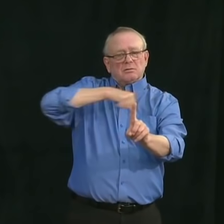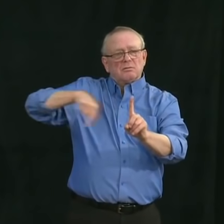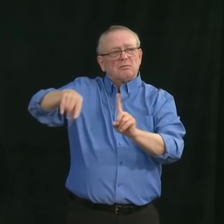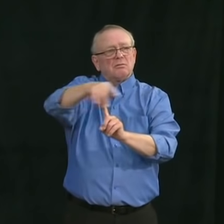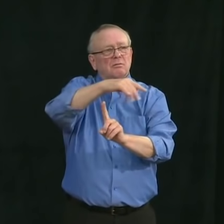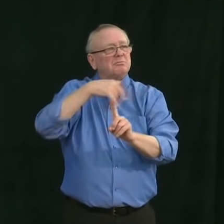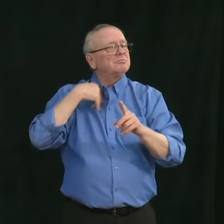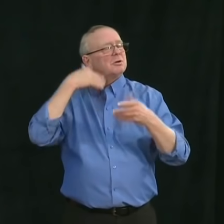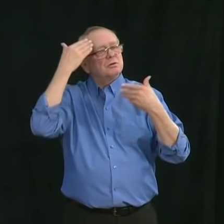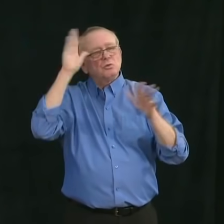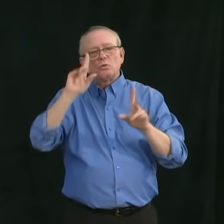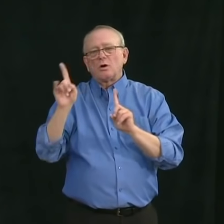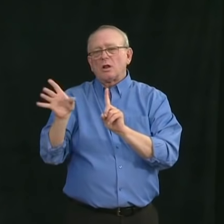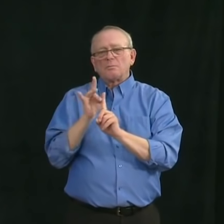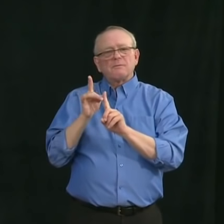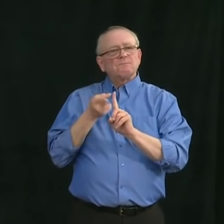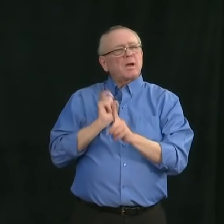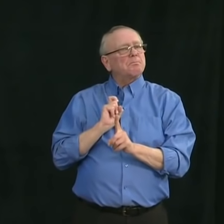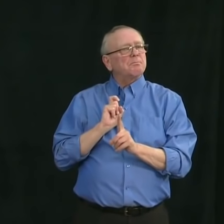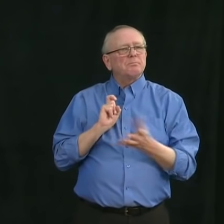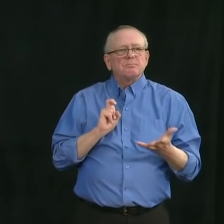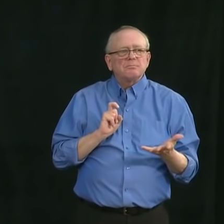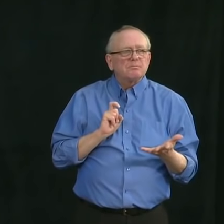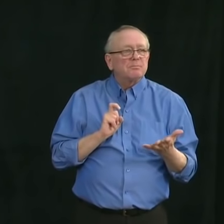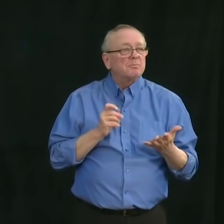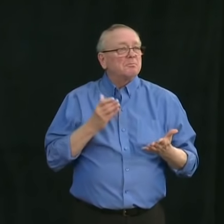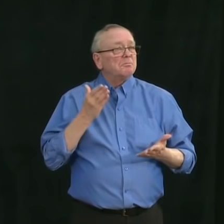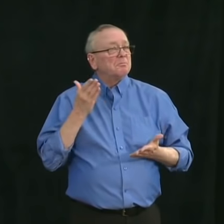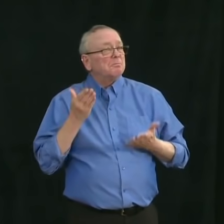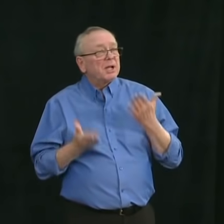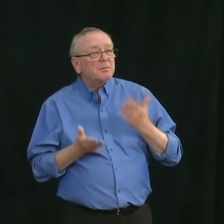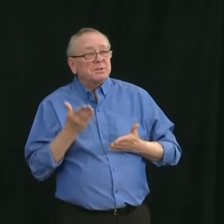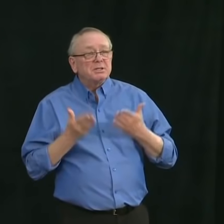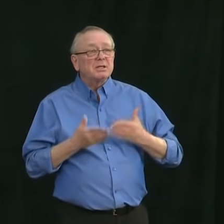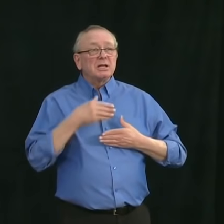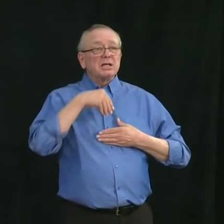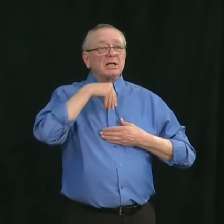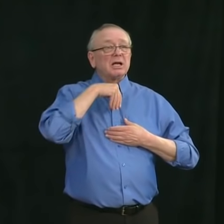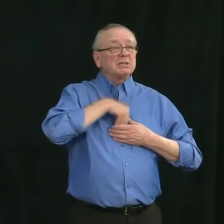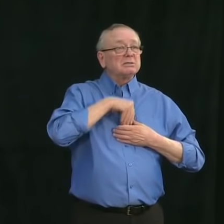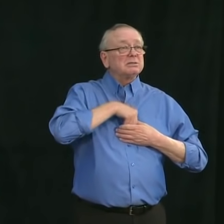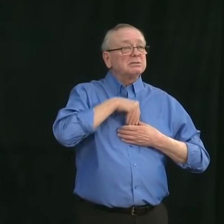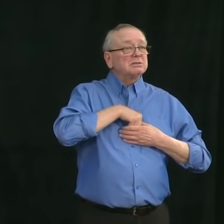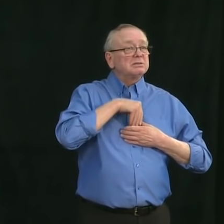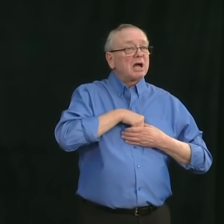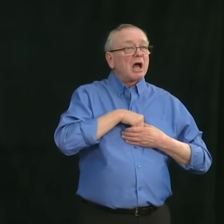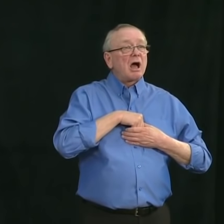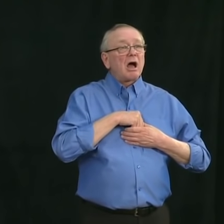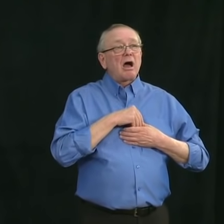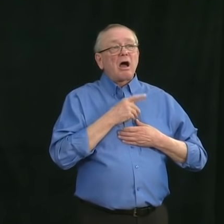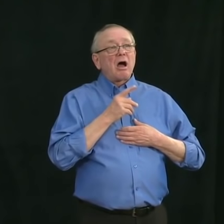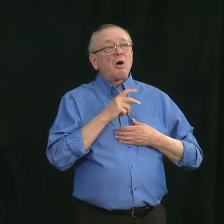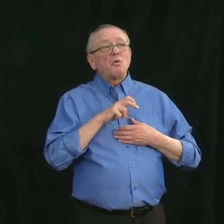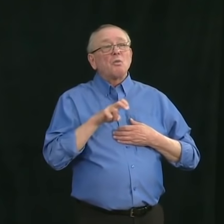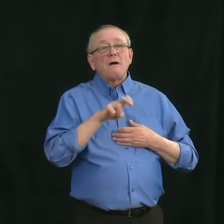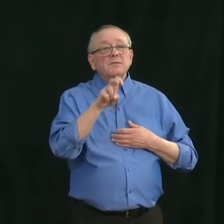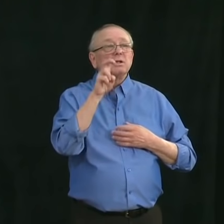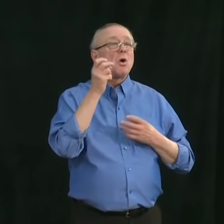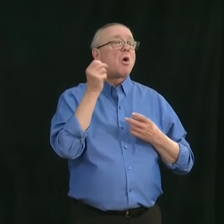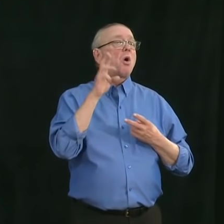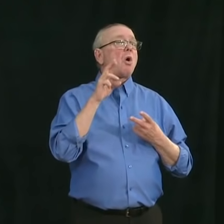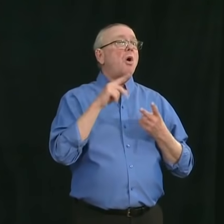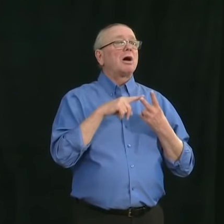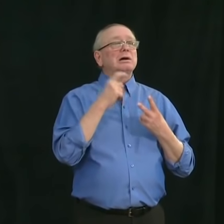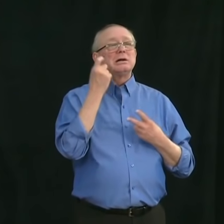the infection perhaps in the early days on a trip outside of Canada, or more recently, perhaps they were at a social